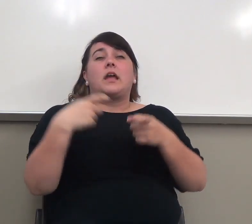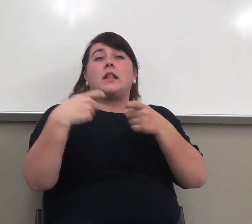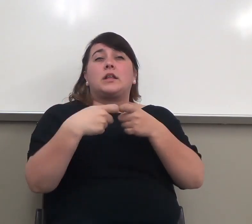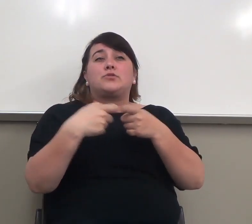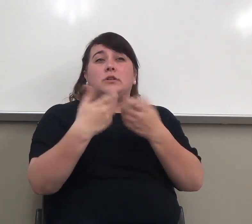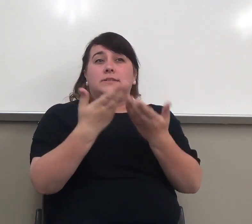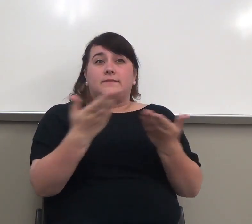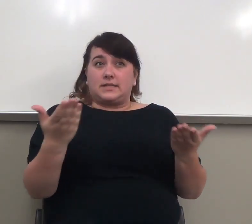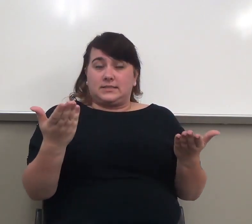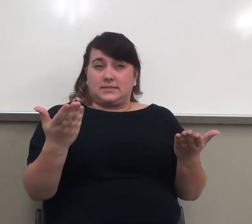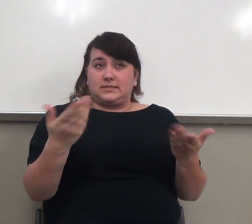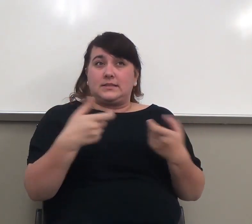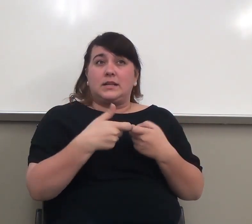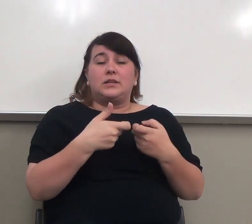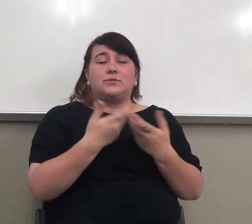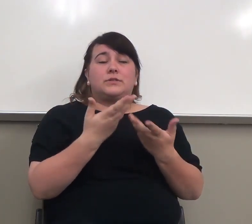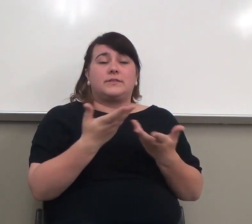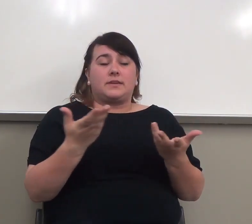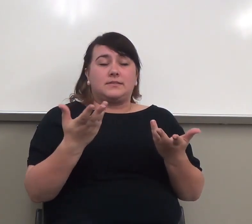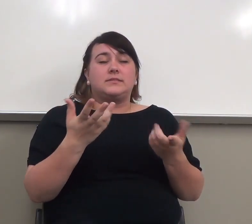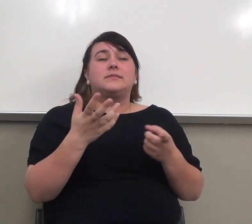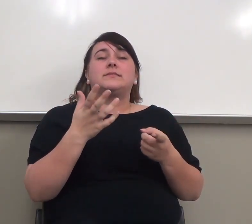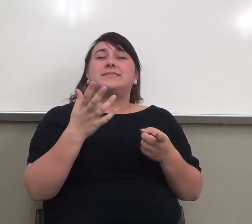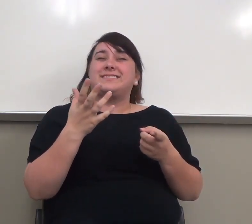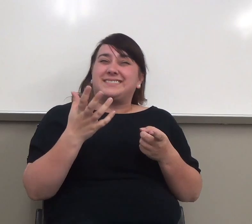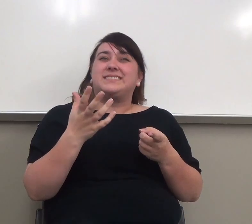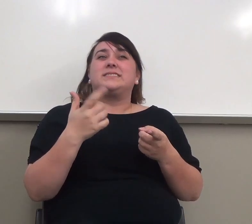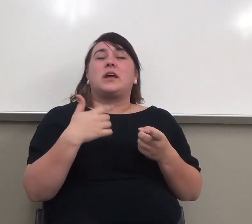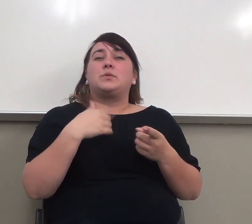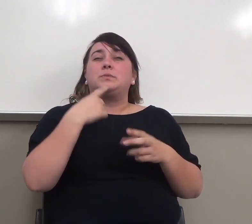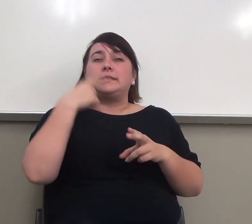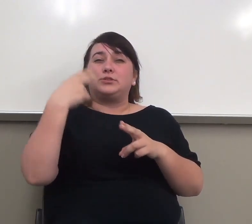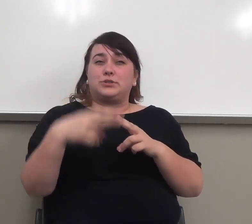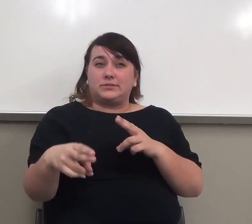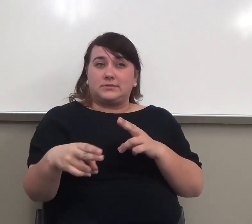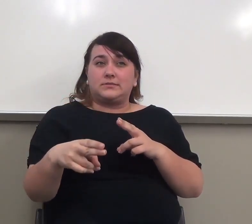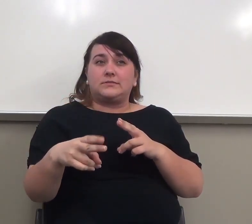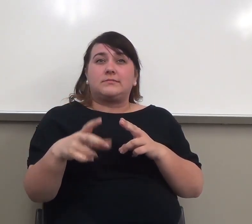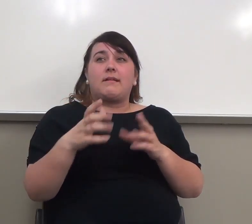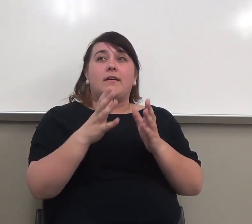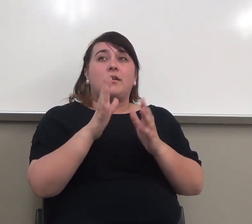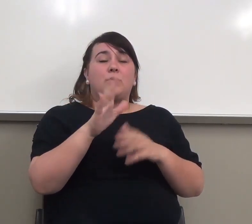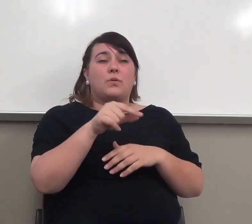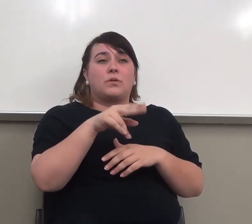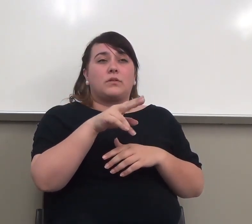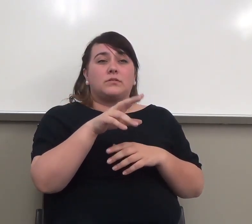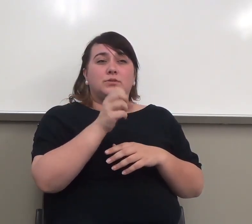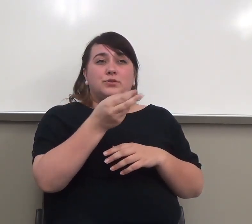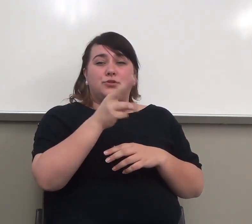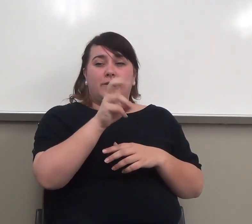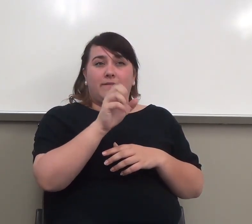Now, this is where I do want to mention, I asked you on your questionnaire, are you a supportive services